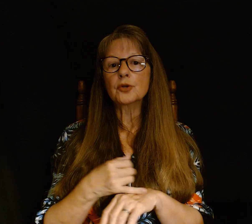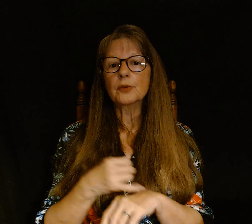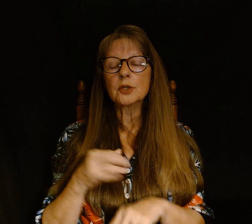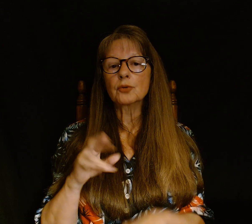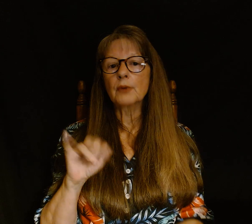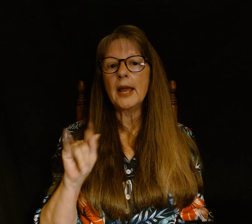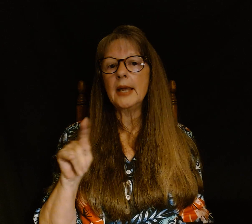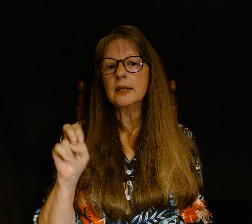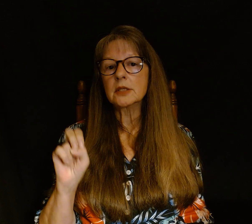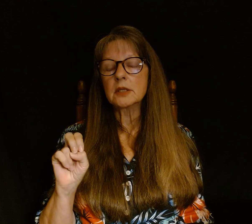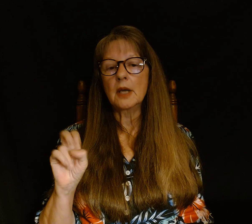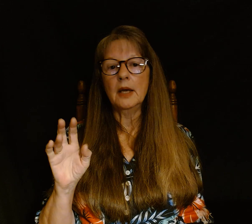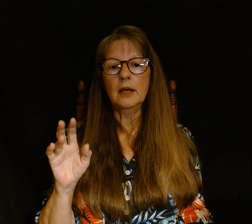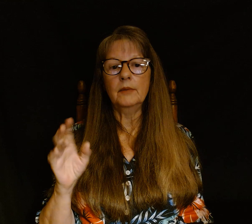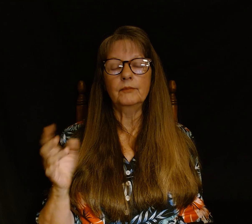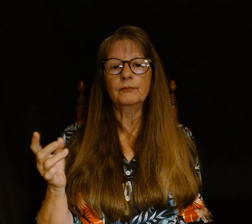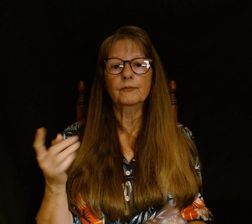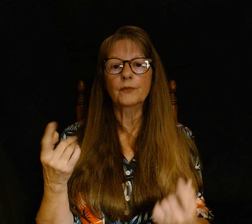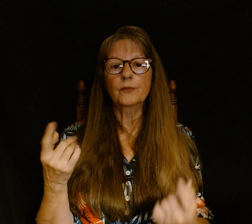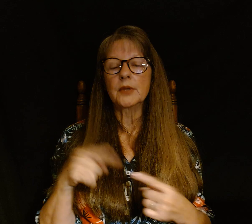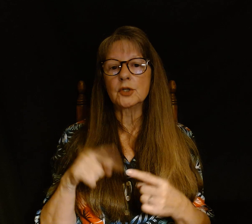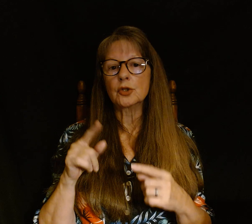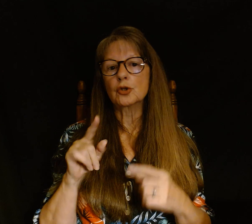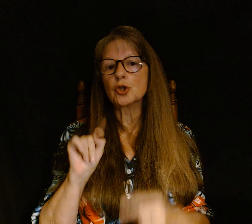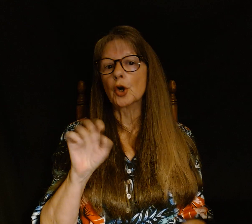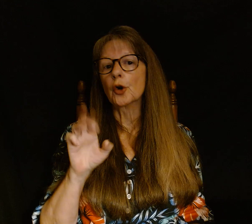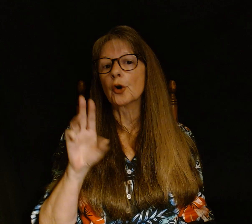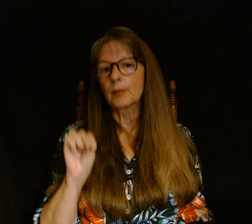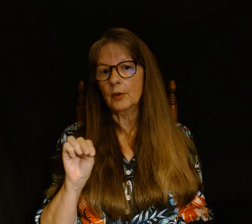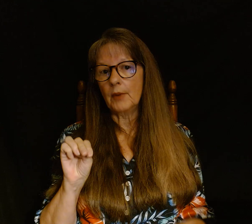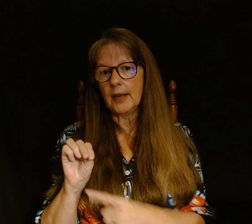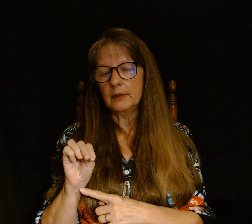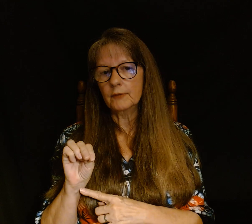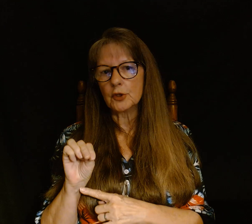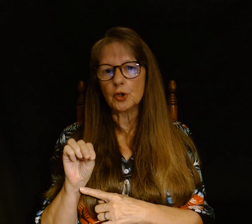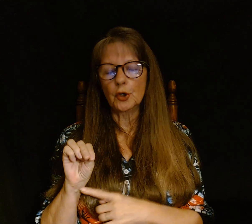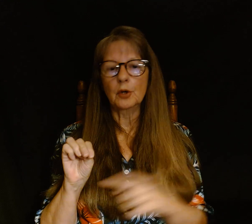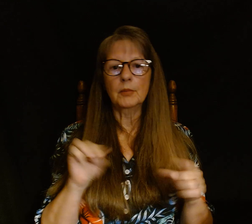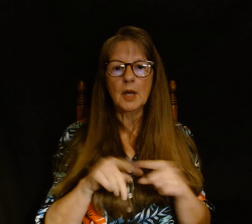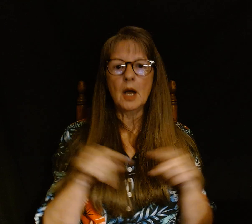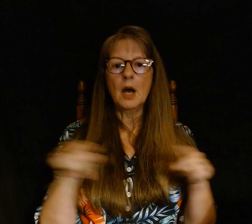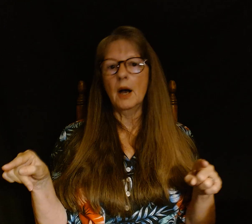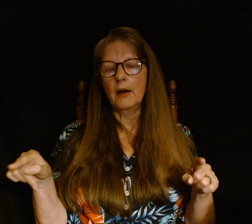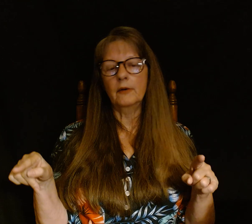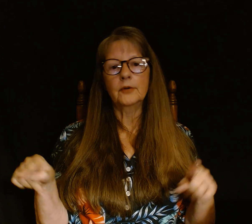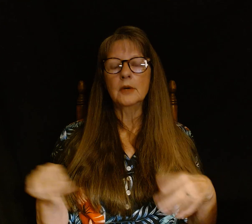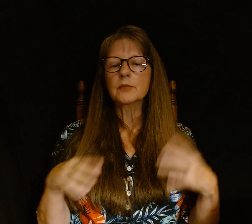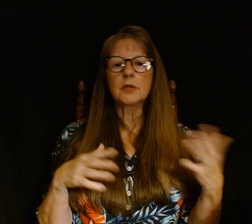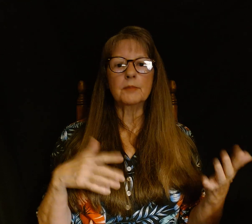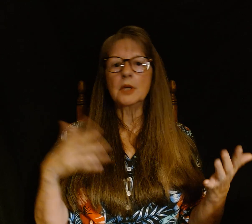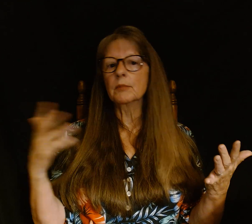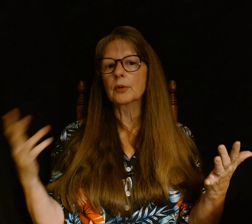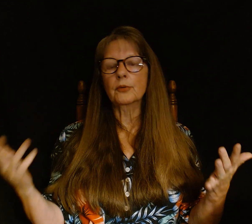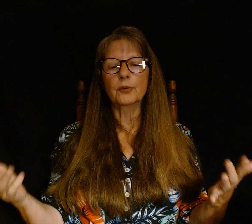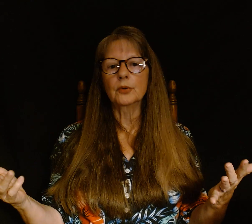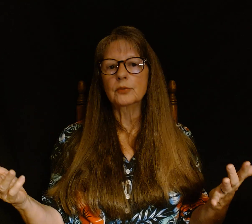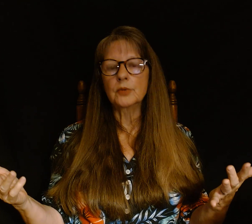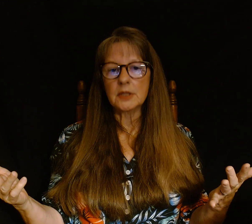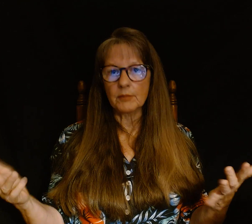interest rates for this term, right? For the term of September through December,